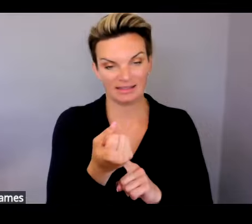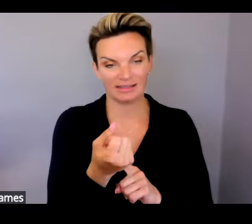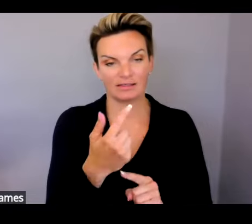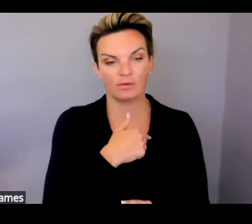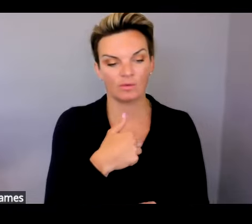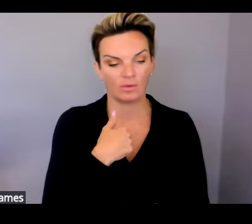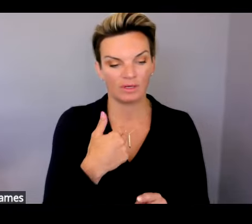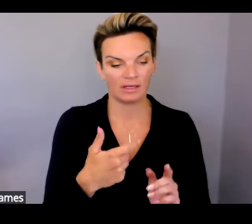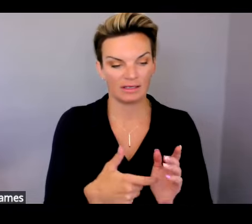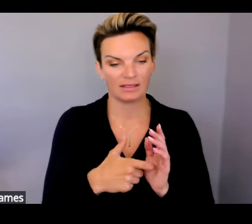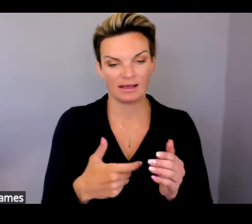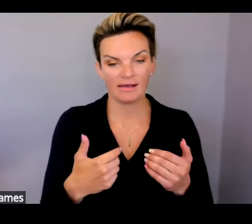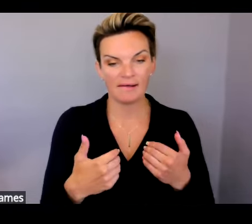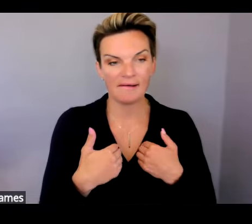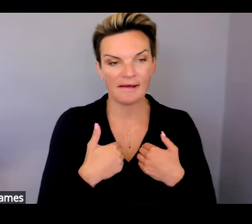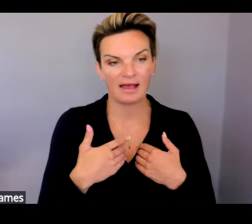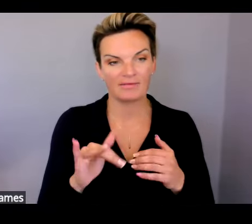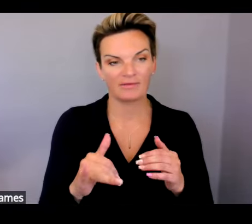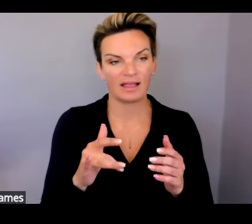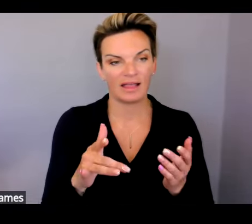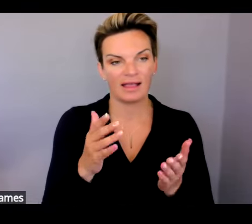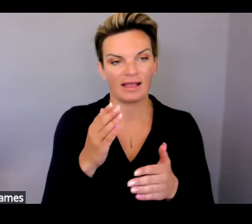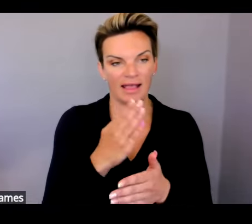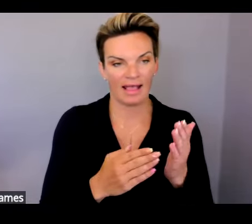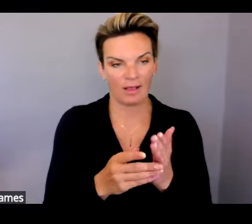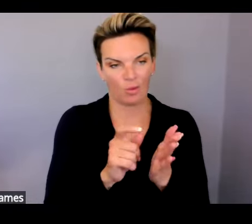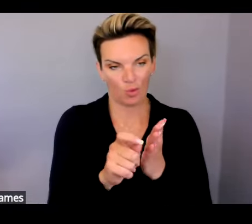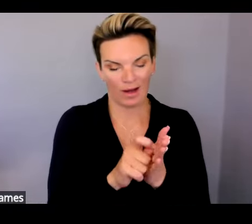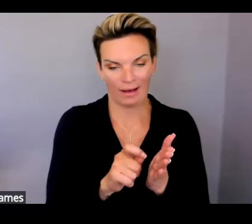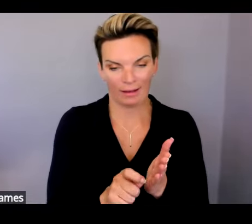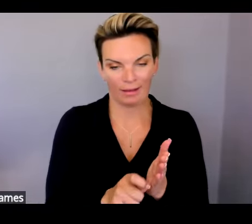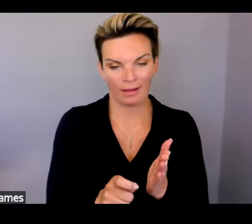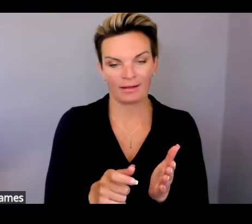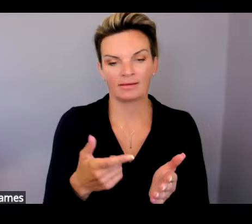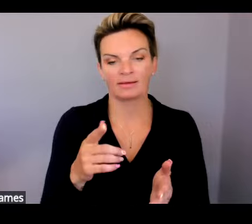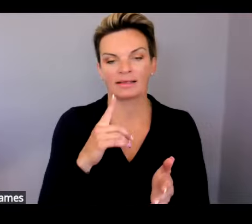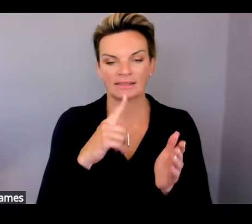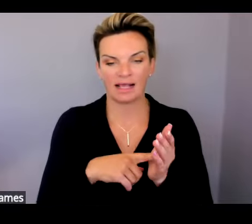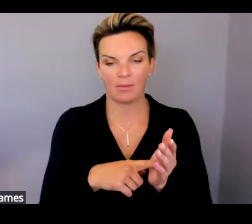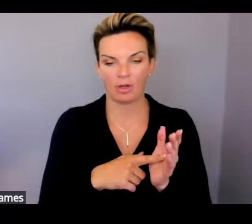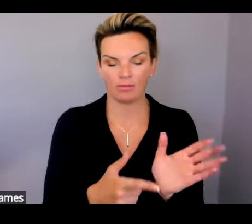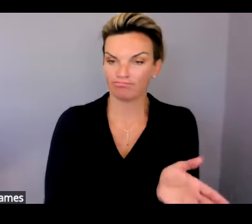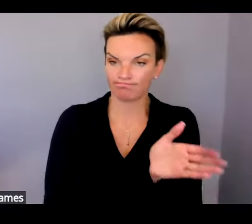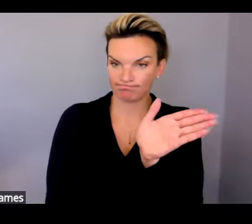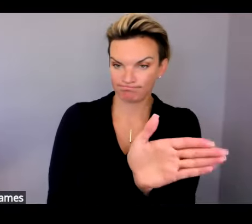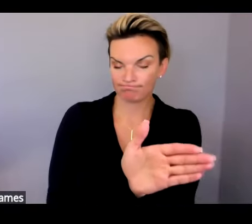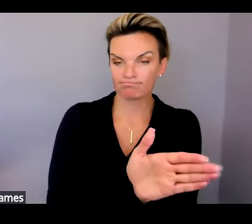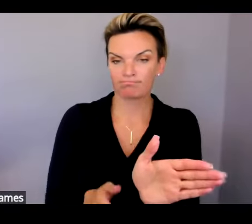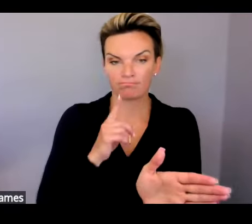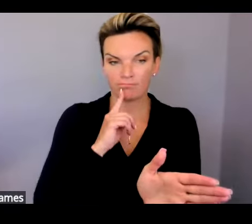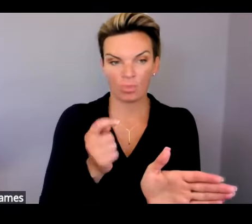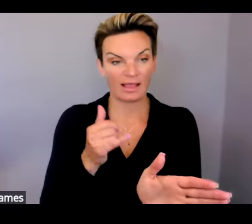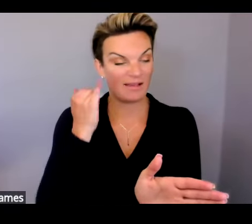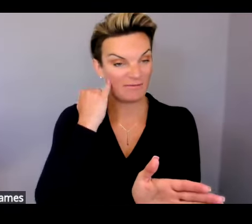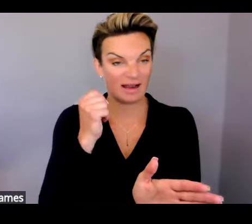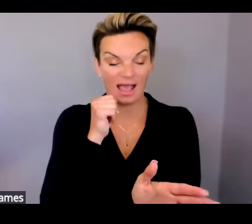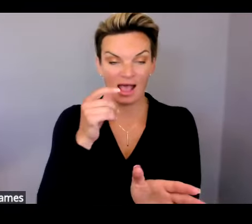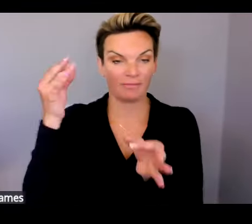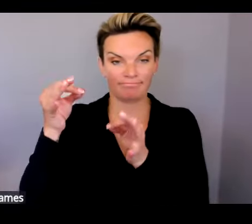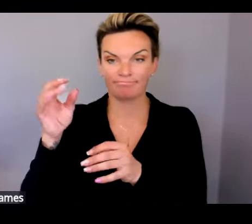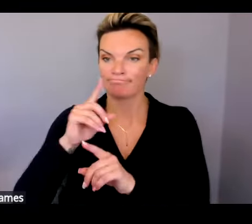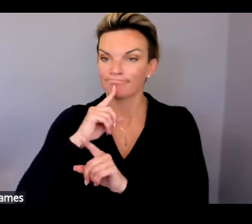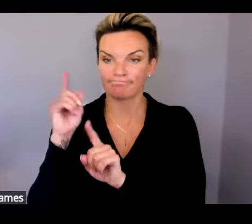a handwriting exemplar submitted very quickly. And if it's not, we're going to subpoena it. Or